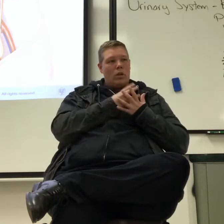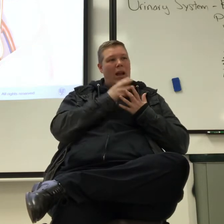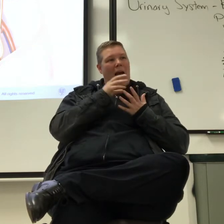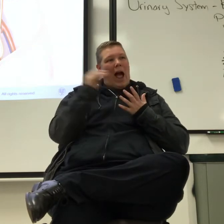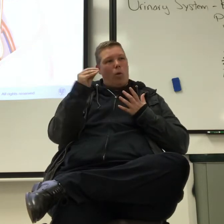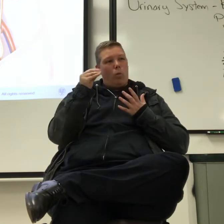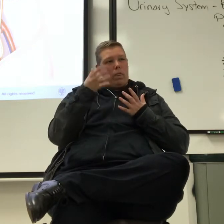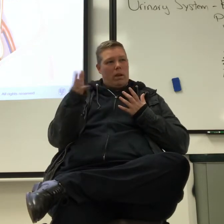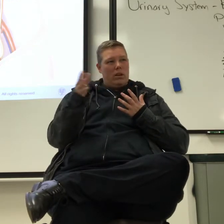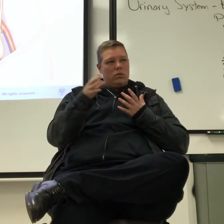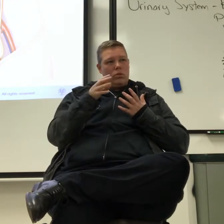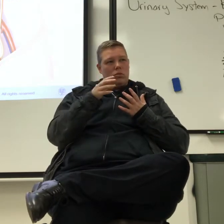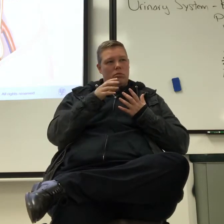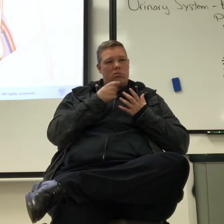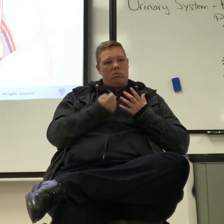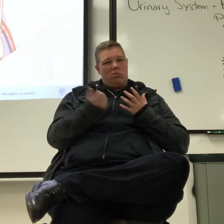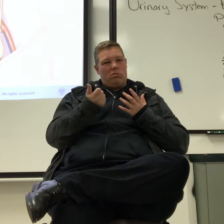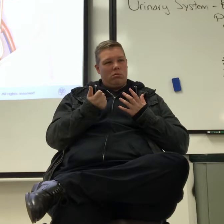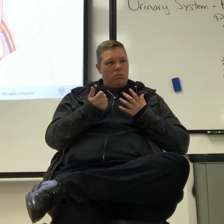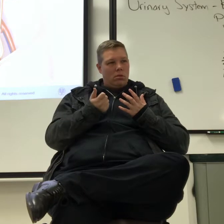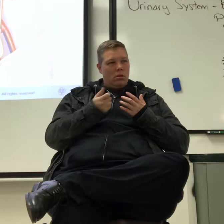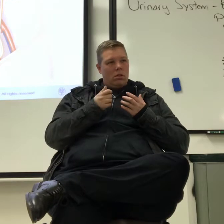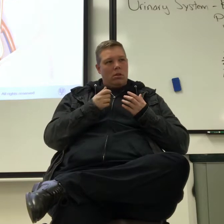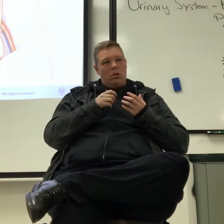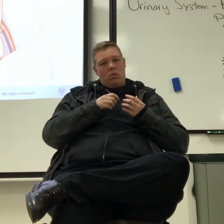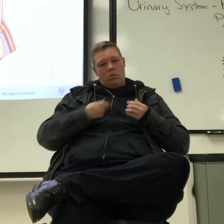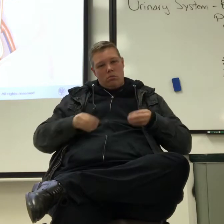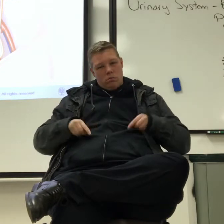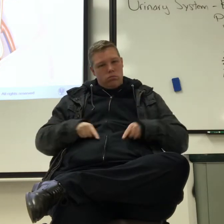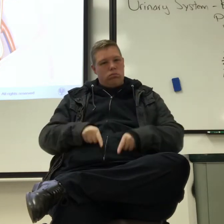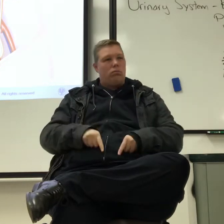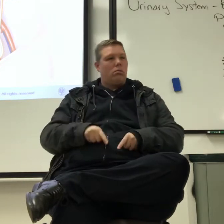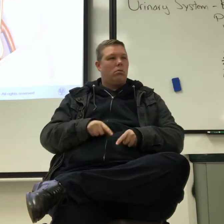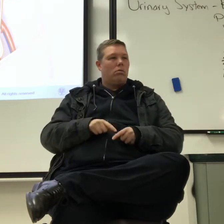urine. All of these structures are basically retroperitoneal.